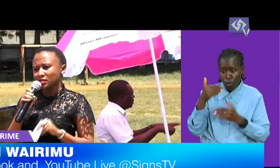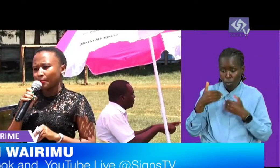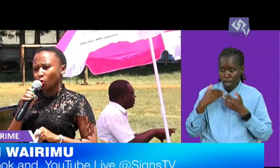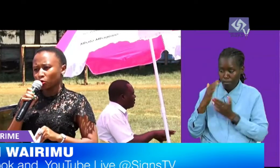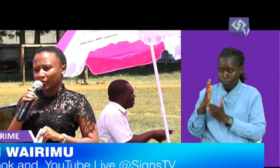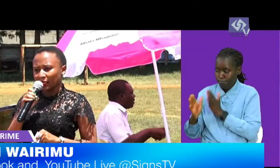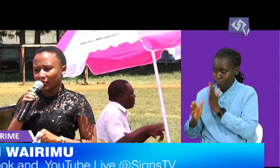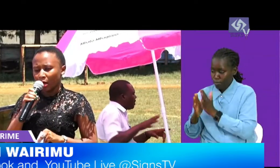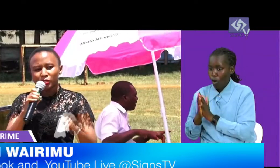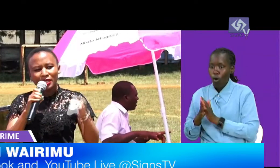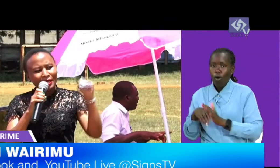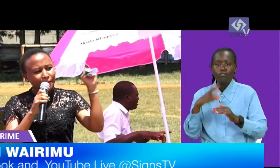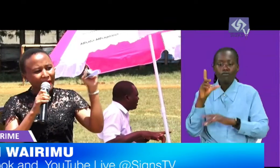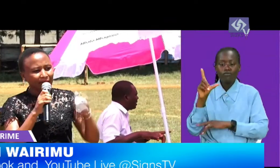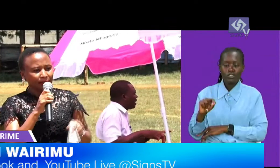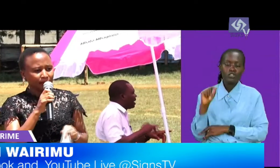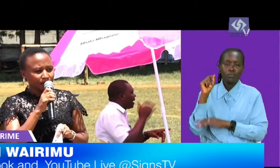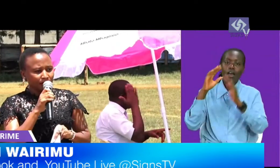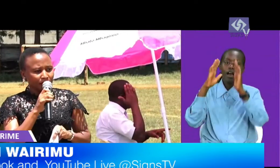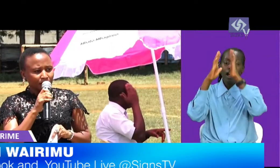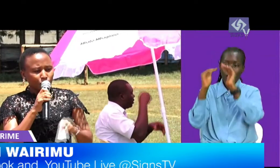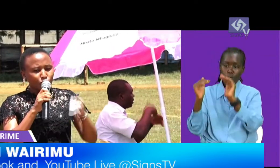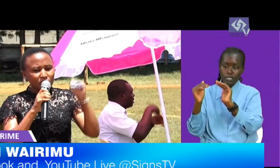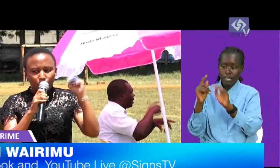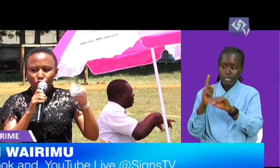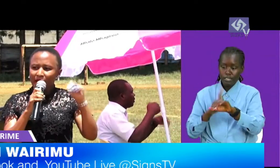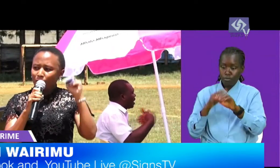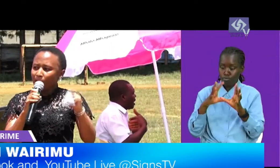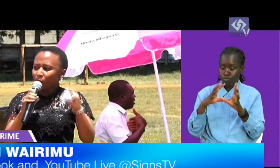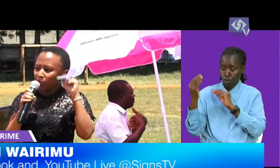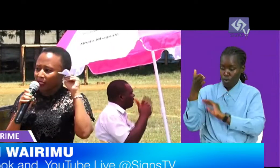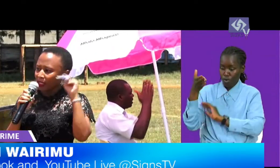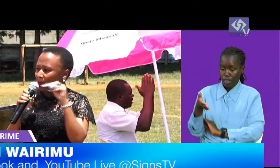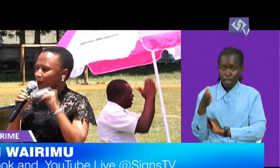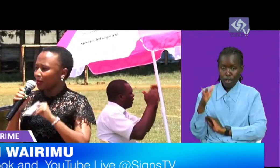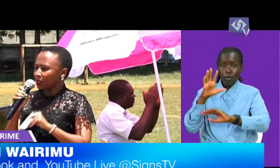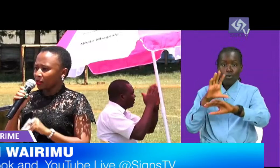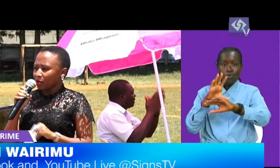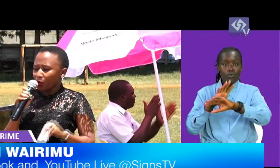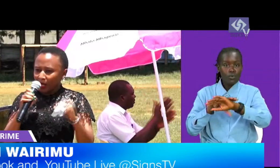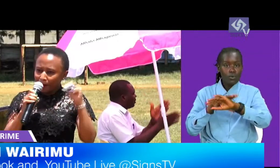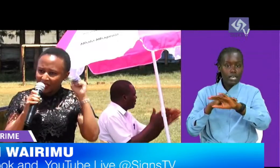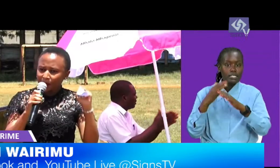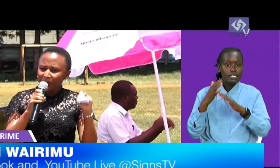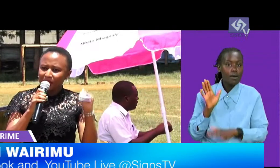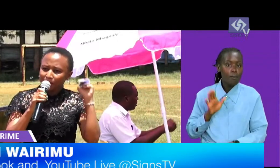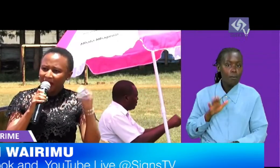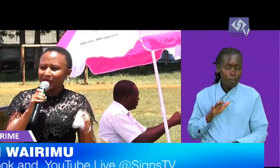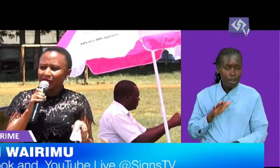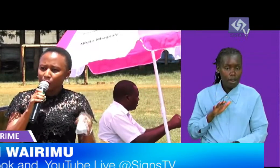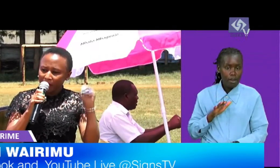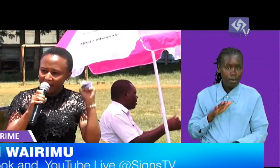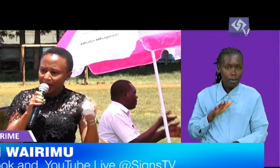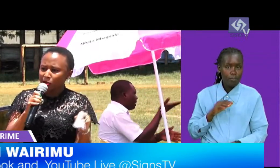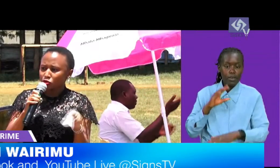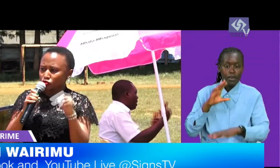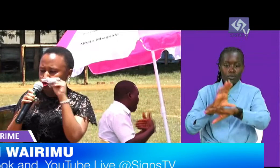ambao unaendelea. Ukienda pale utakuta ya kwamba kuna kina mama wanapata pesa pale ya kupeleka watoto